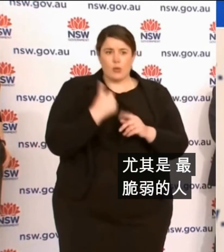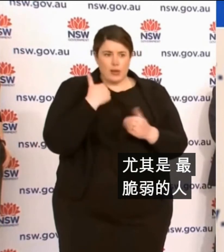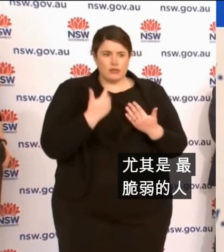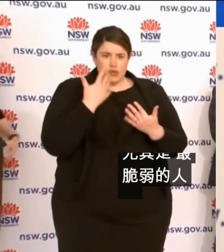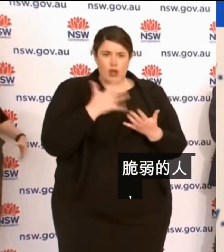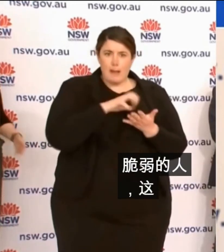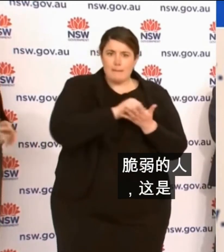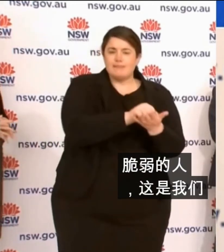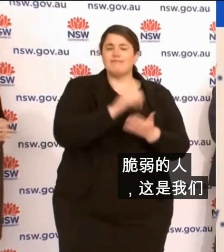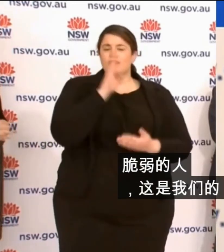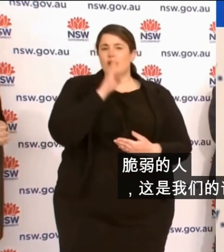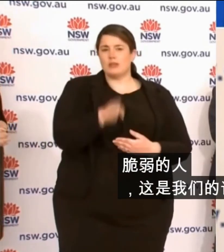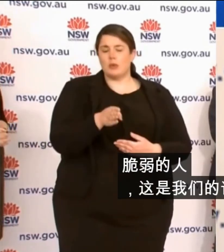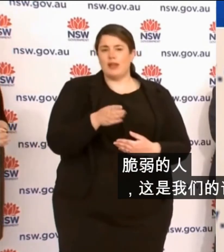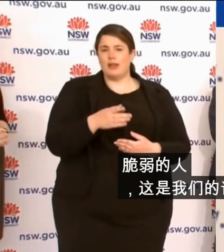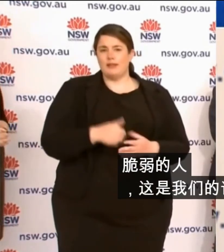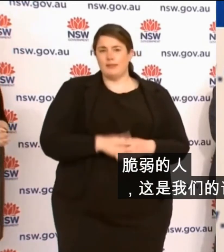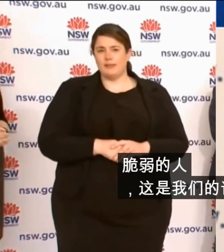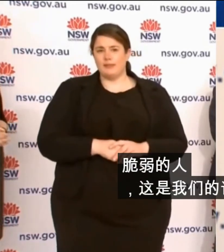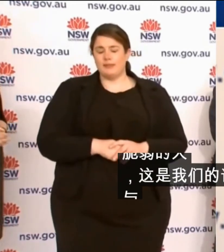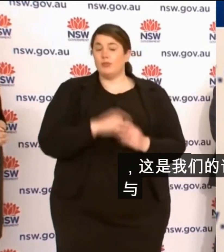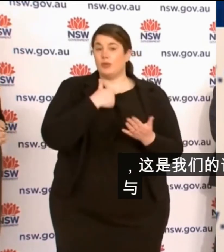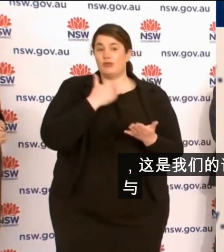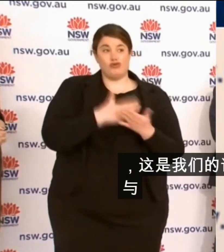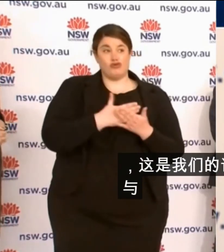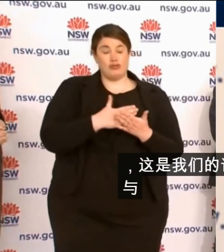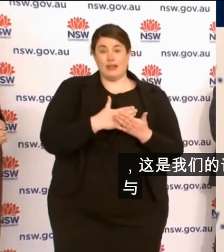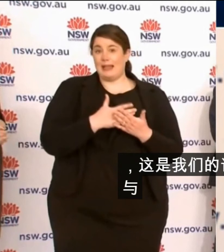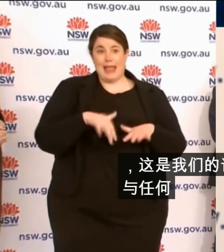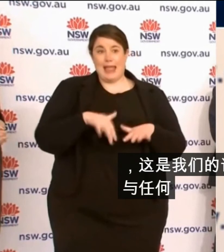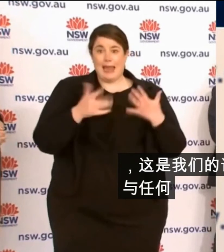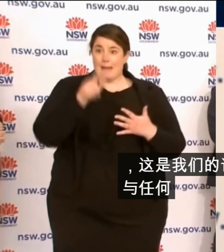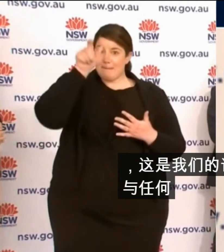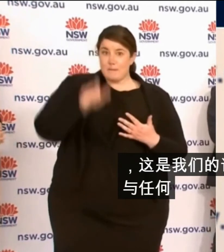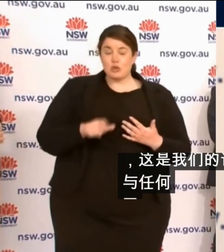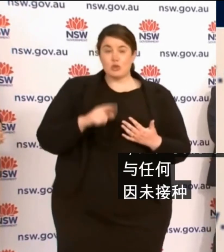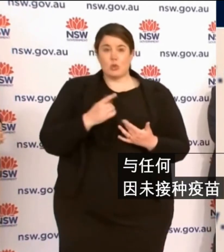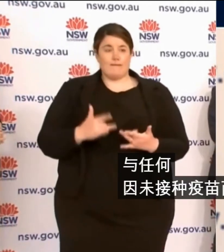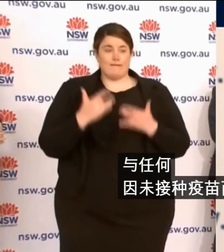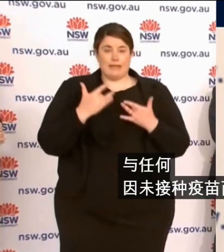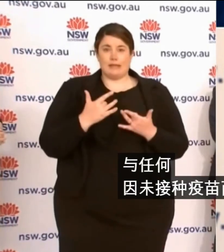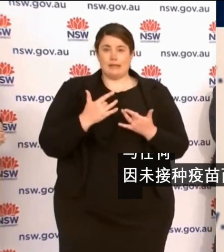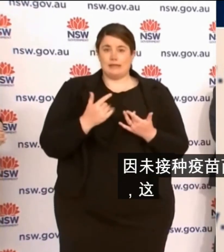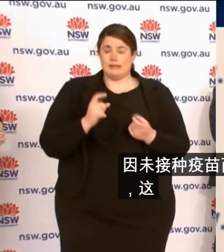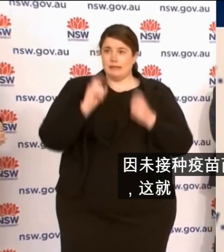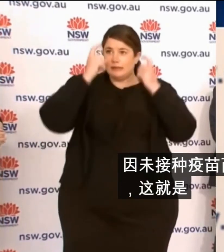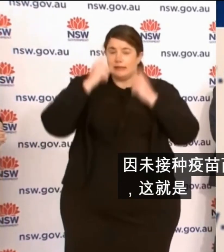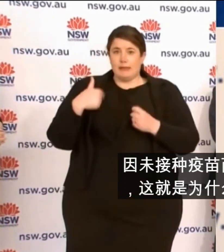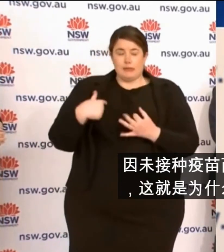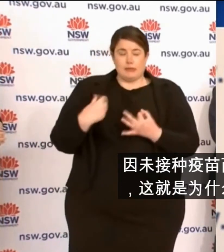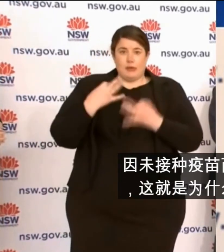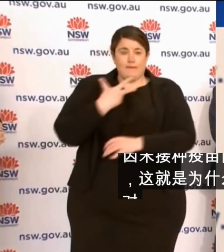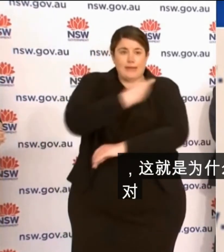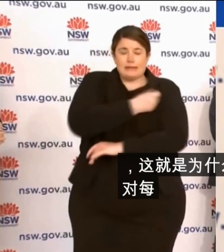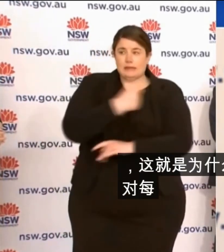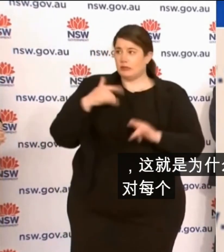vulnerable. And that is our plea, and our heart goes out to any person who feels vulnerable because they're not vaccinated. And that's